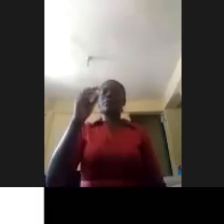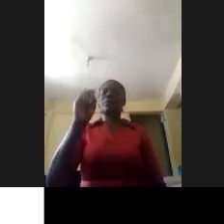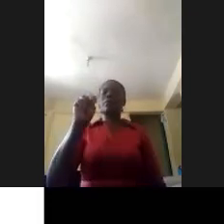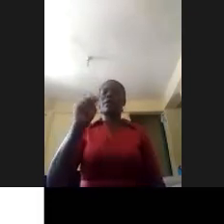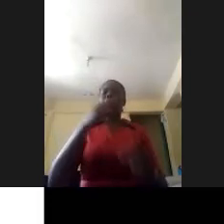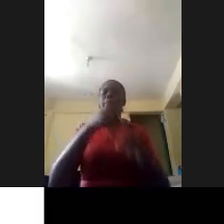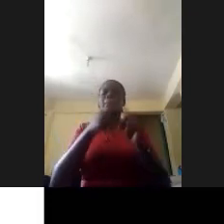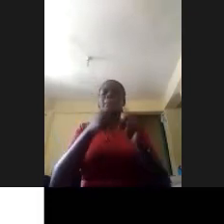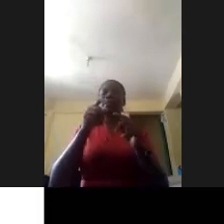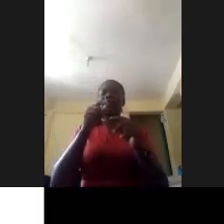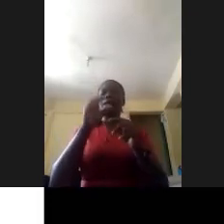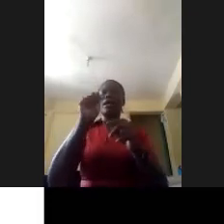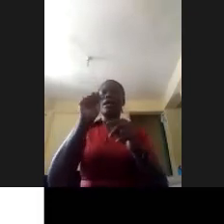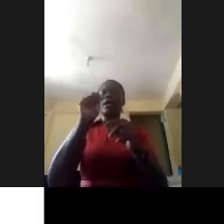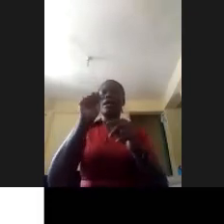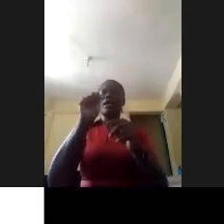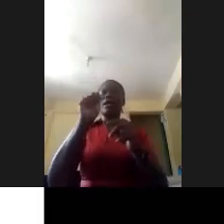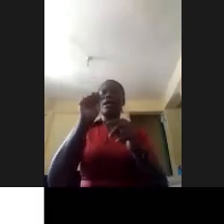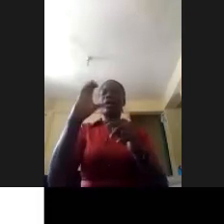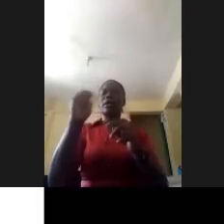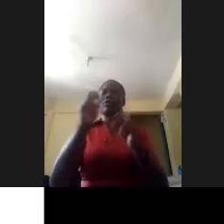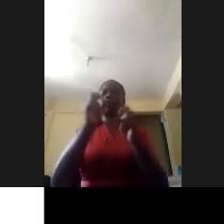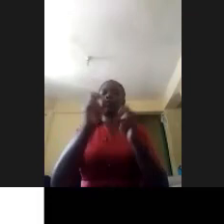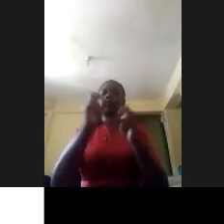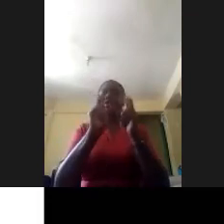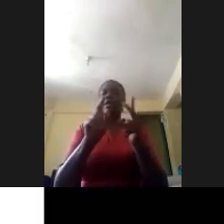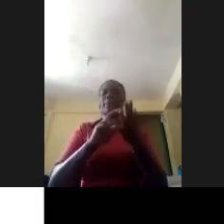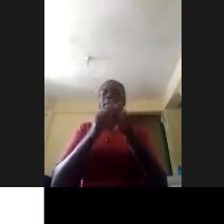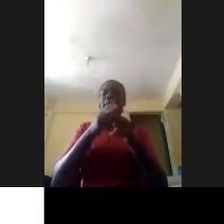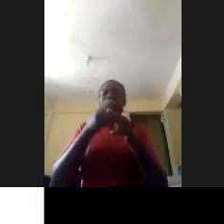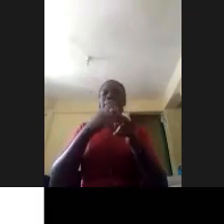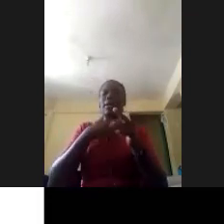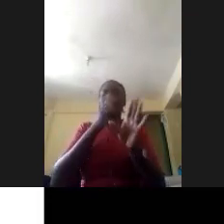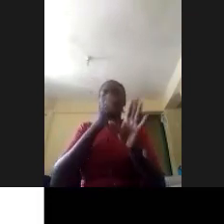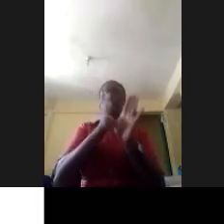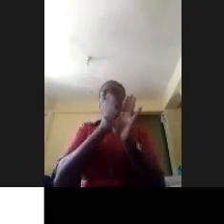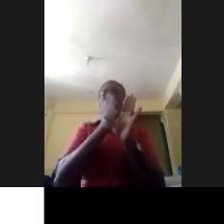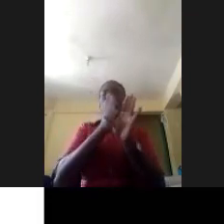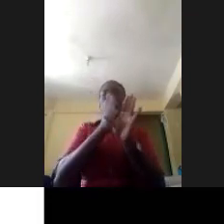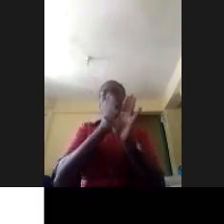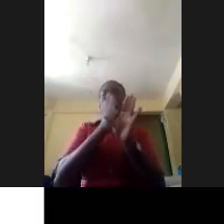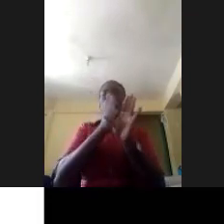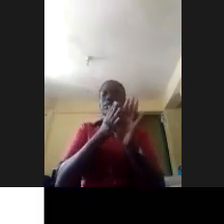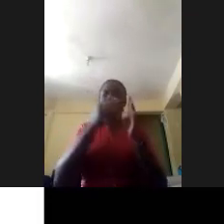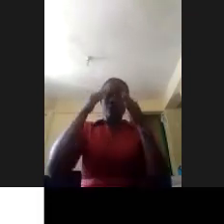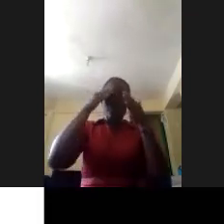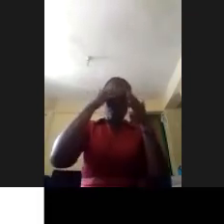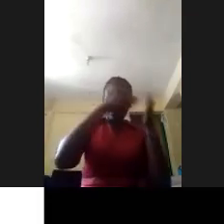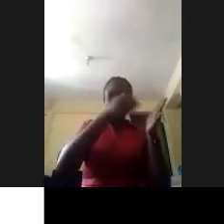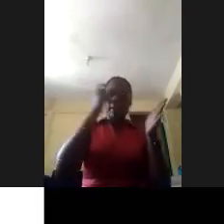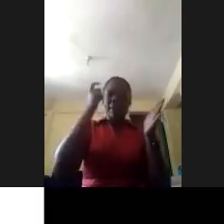And I'm a clinical psychologist, and I'm passionate about mental health care delivery. Yeah,